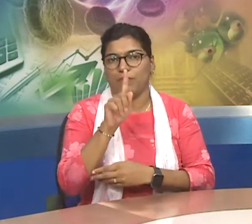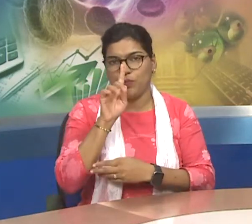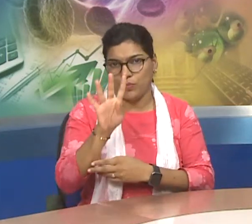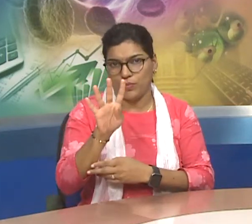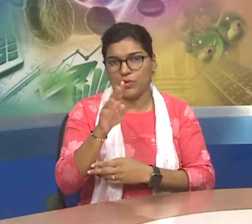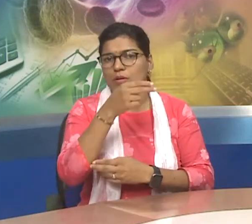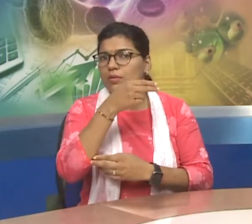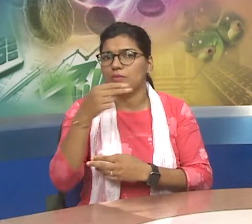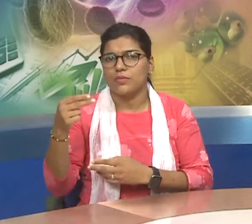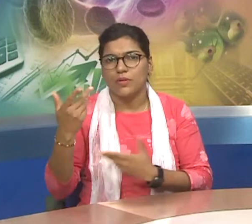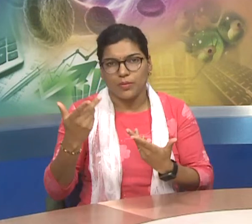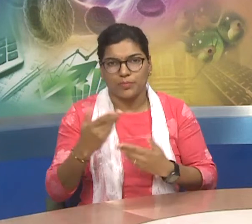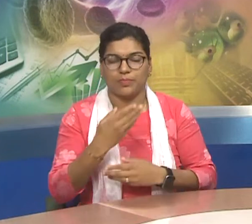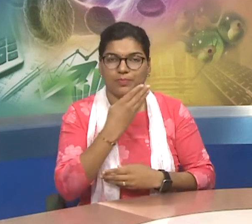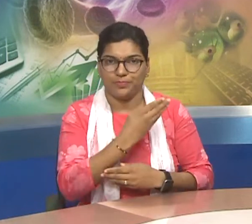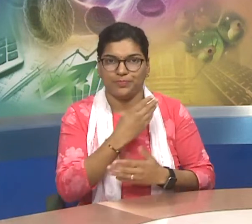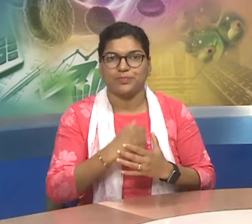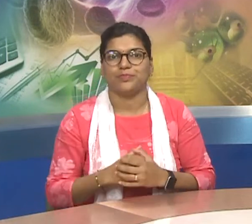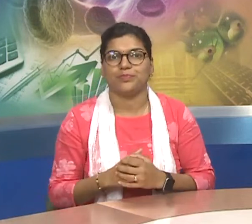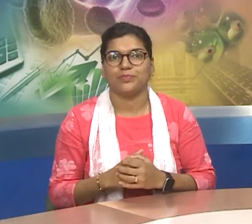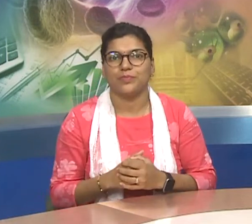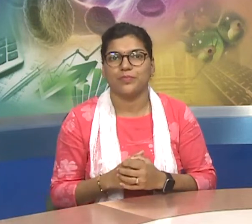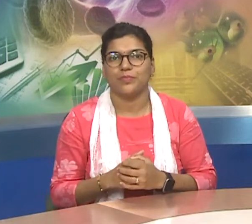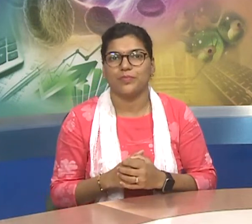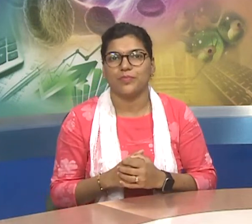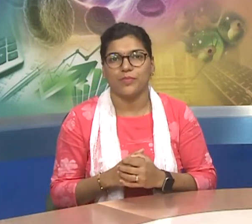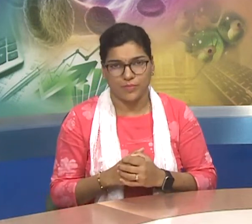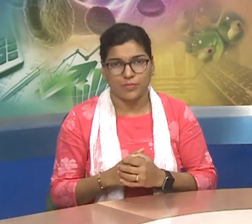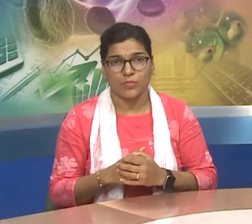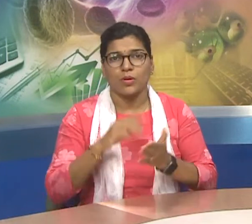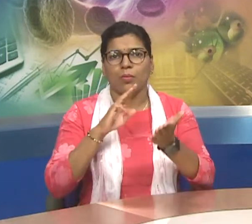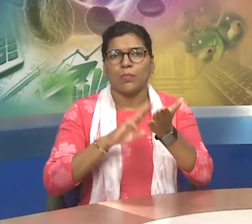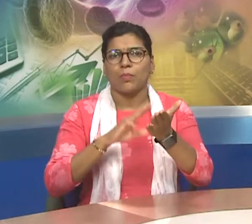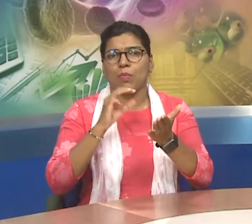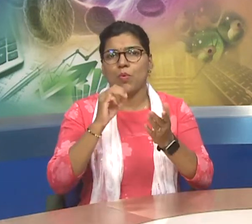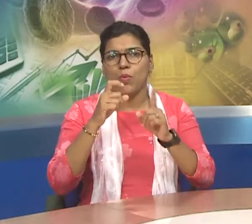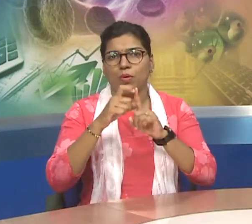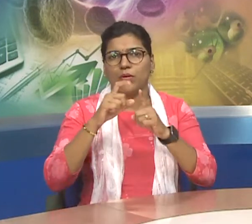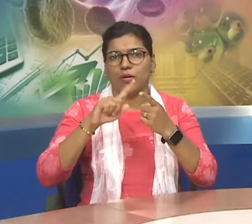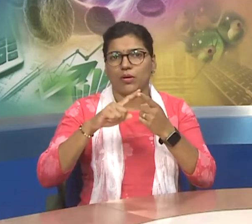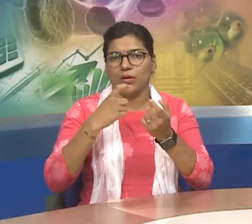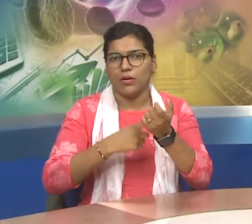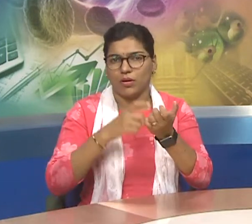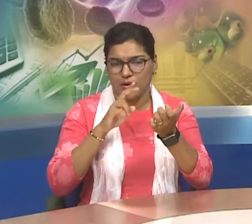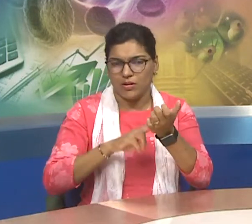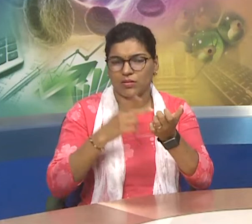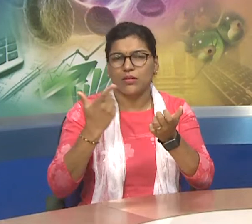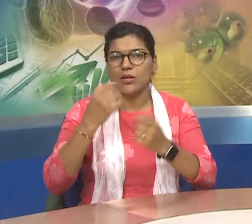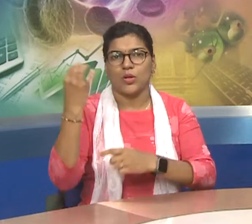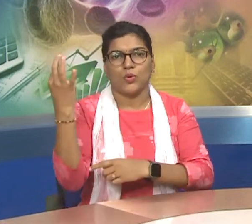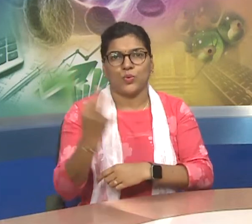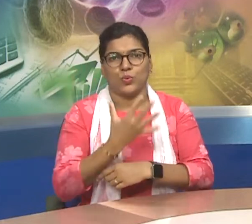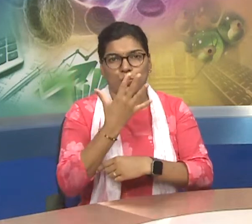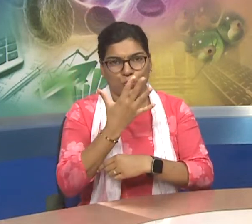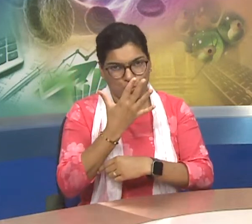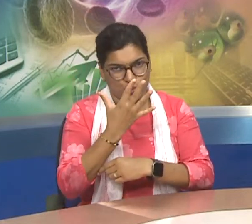In this video, we will be doing lesson number 14. You can see the name on screen. Name of the lesson